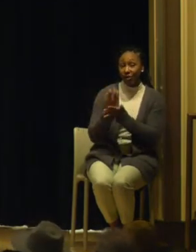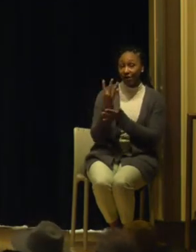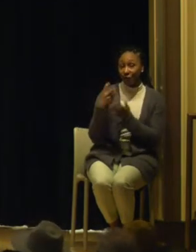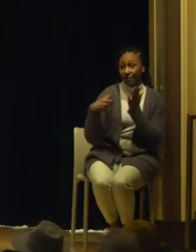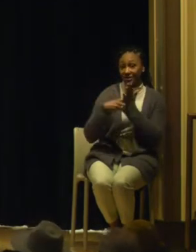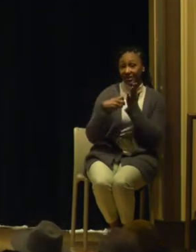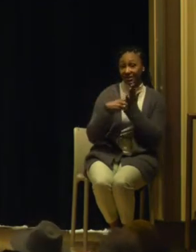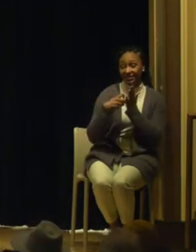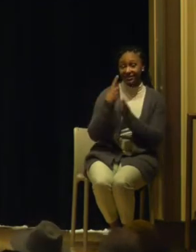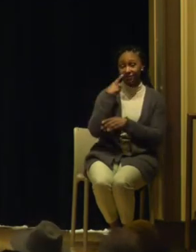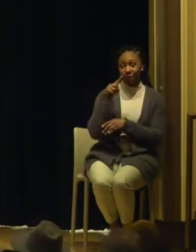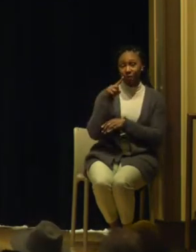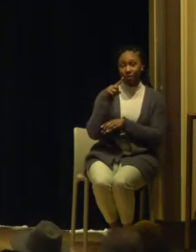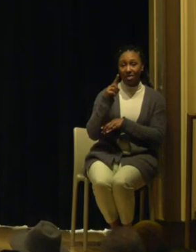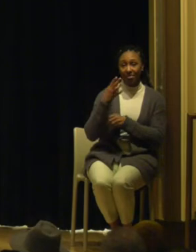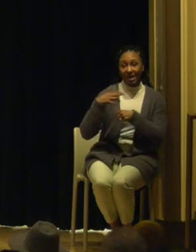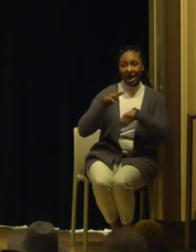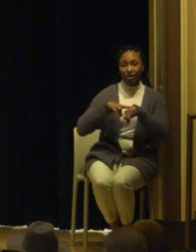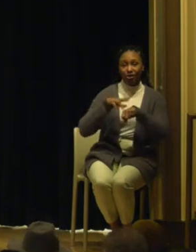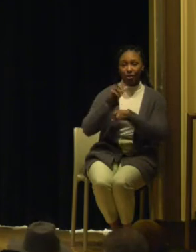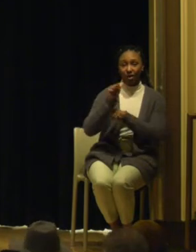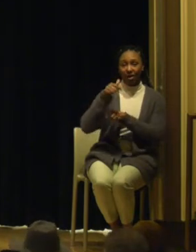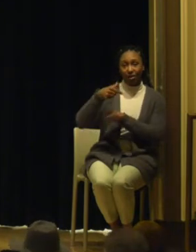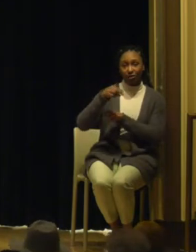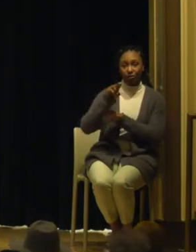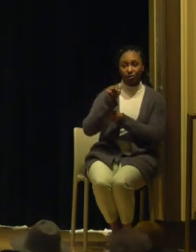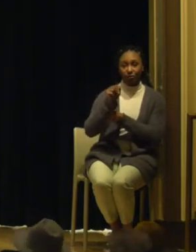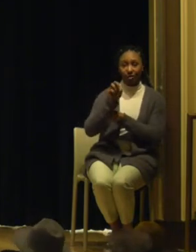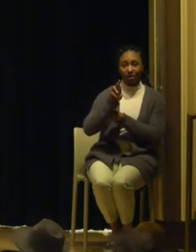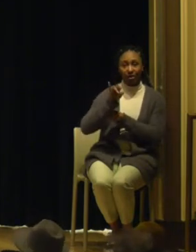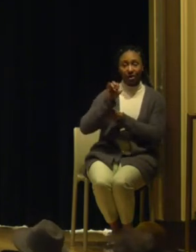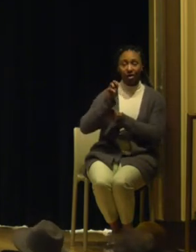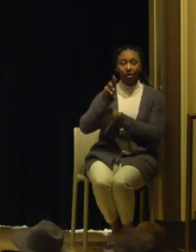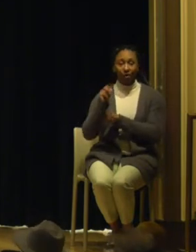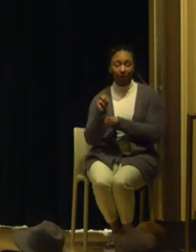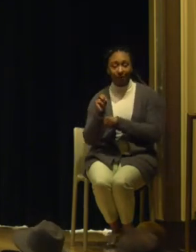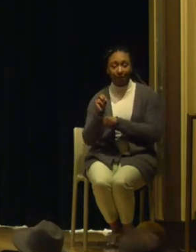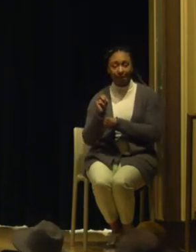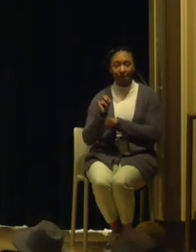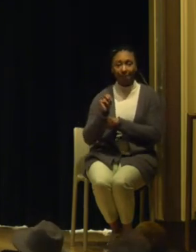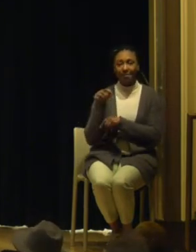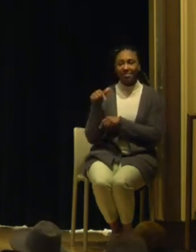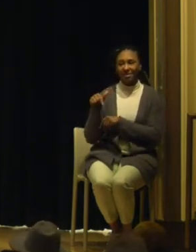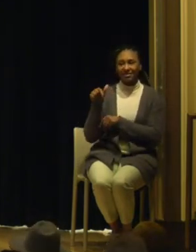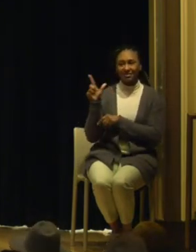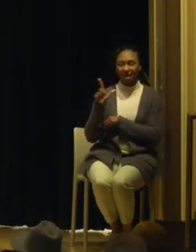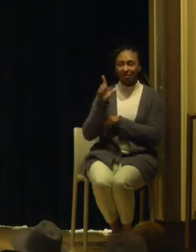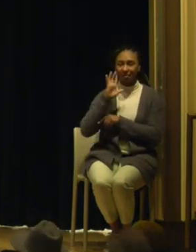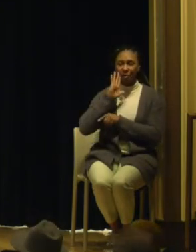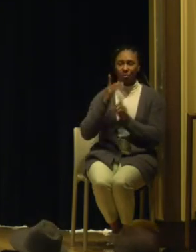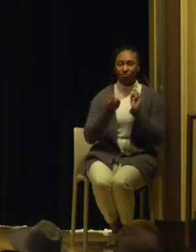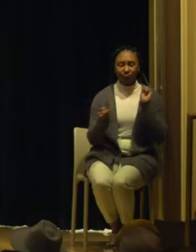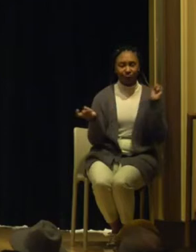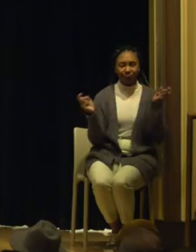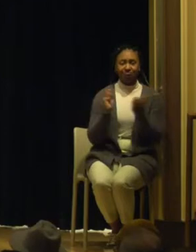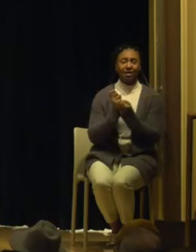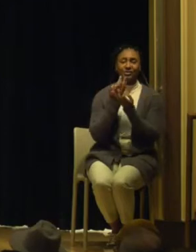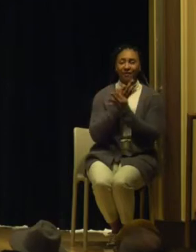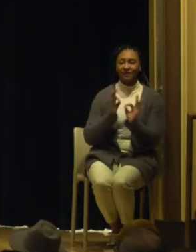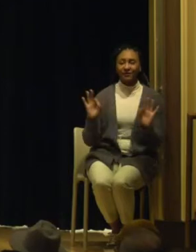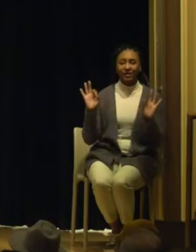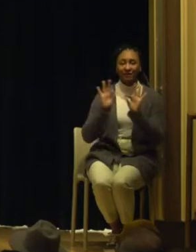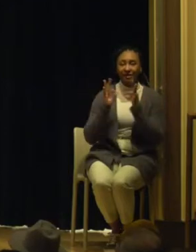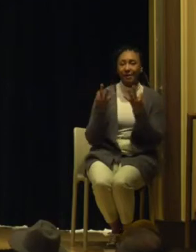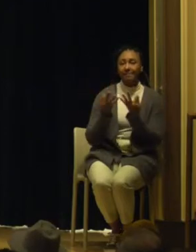National Aquarium. And that's not all. March 25th will transform this entire Central Library into a free family festival